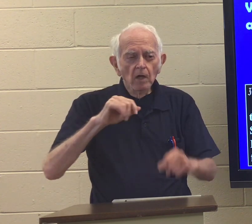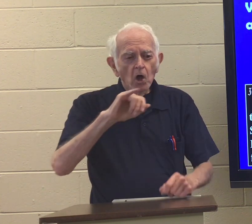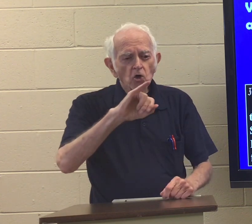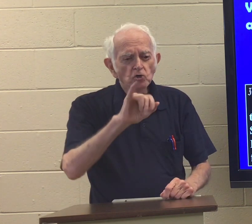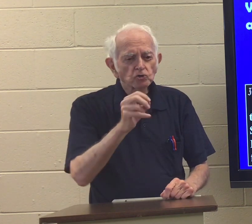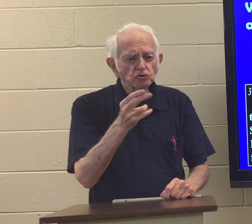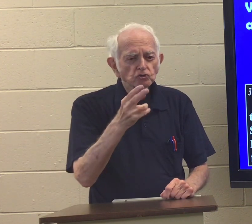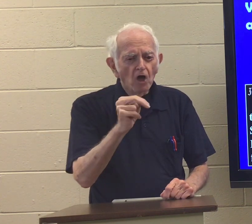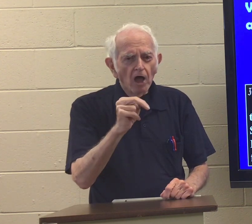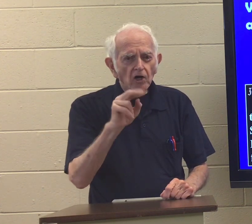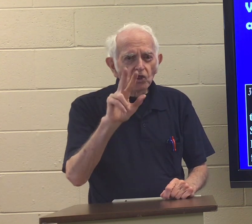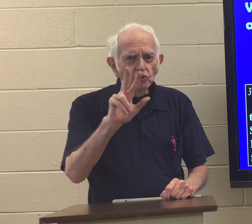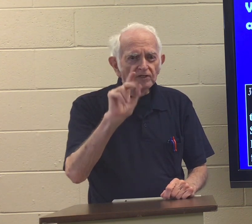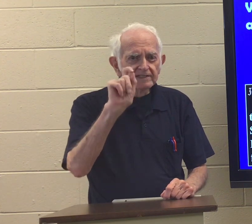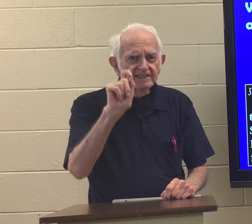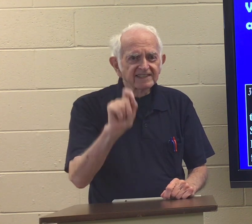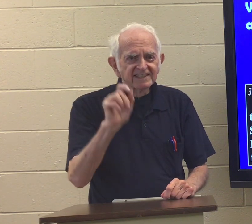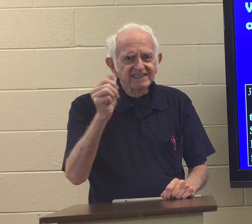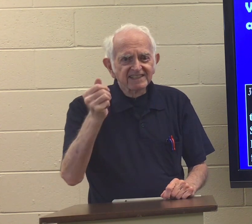say, John 3:16.